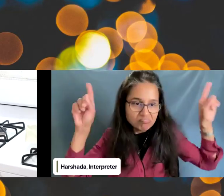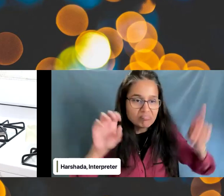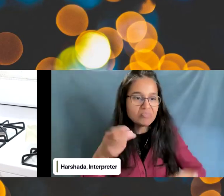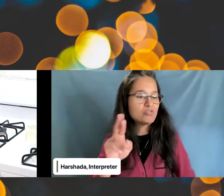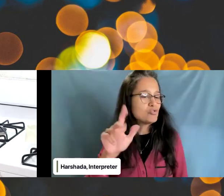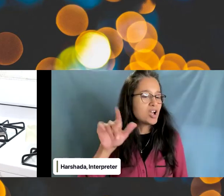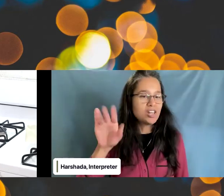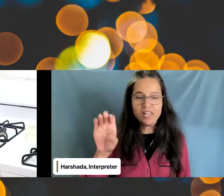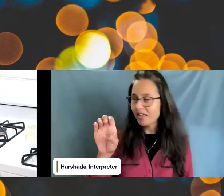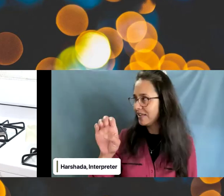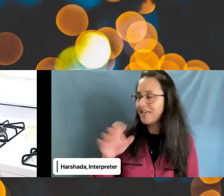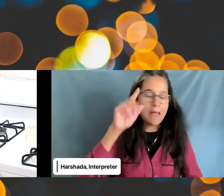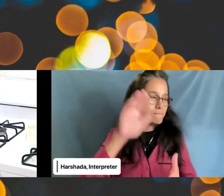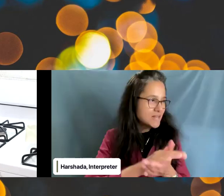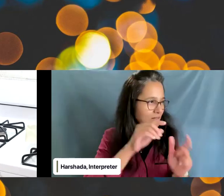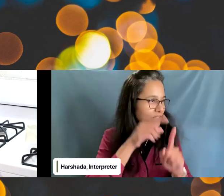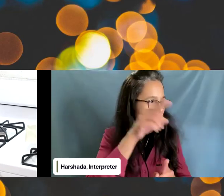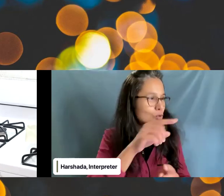I believe in you. I believe in us.